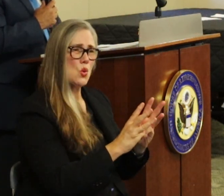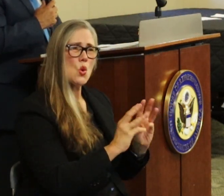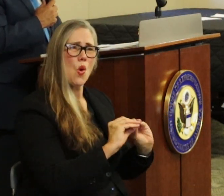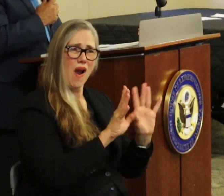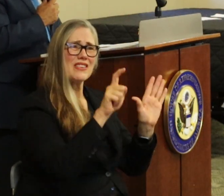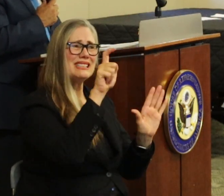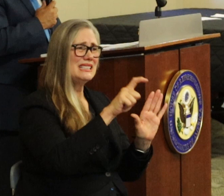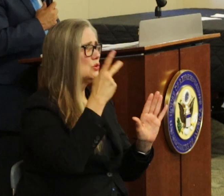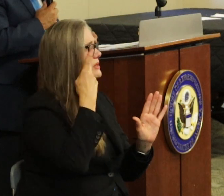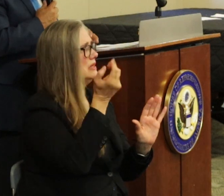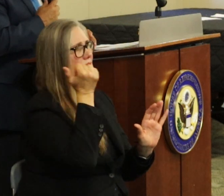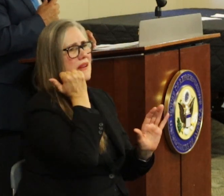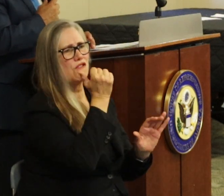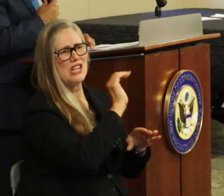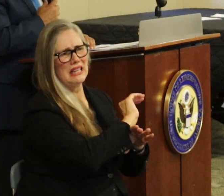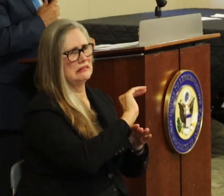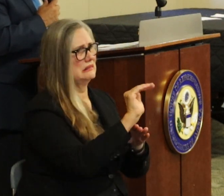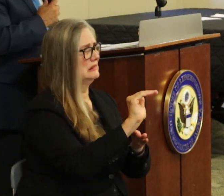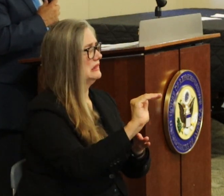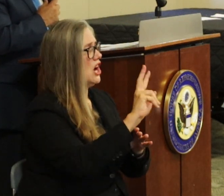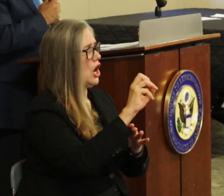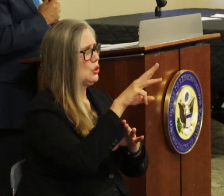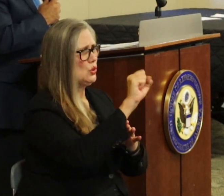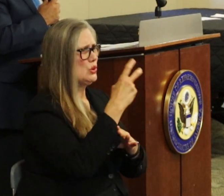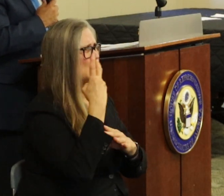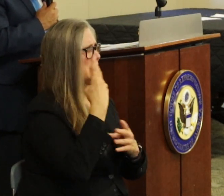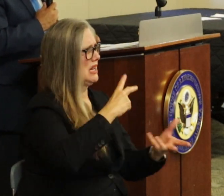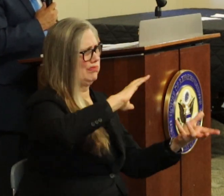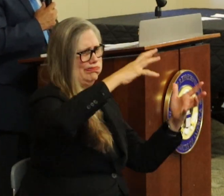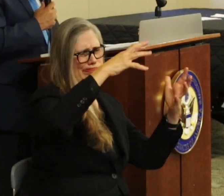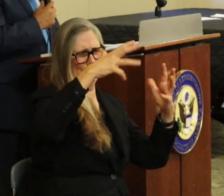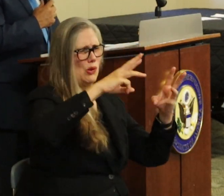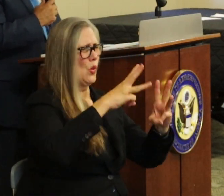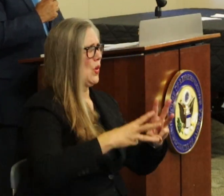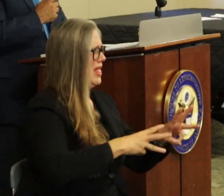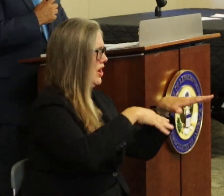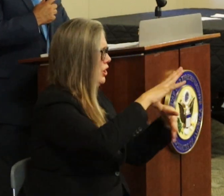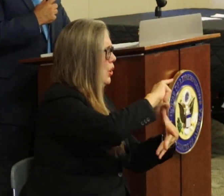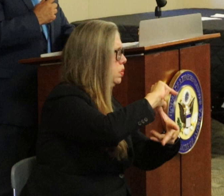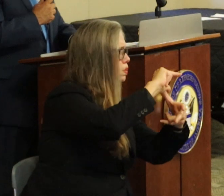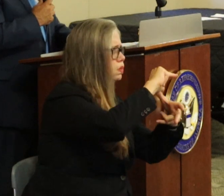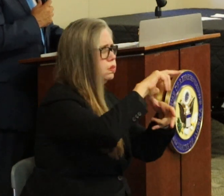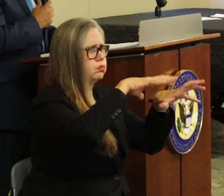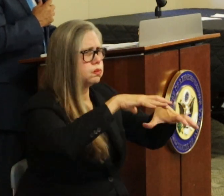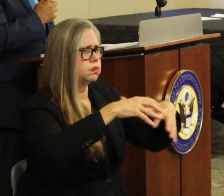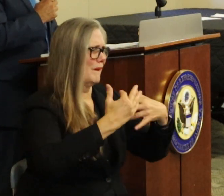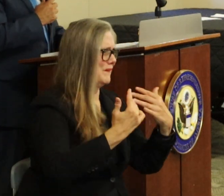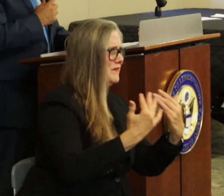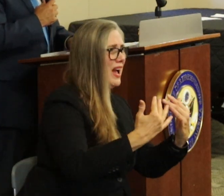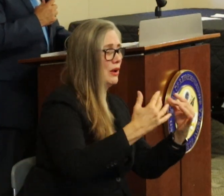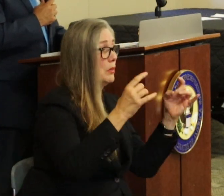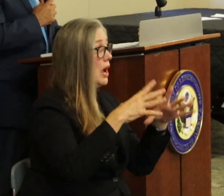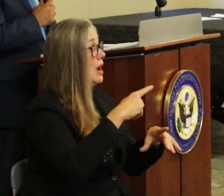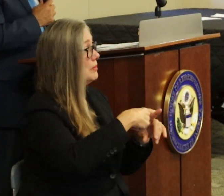seen on the news every night. And all this as part of the Inflation Reduction Act. Other laws that we have passed, the PACT